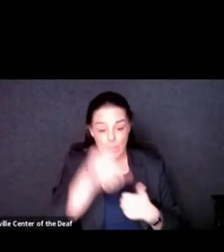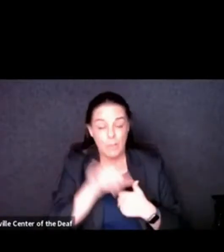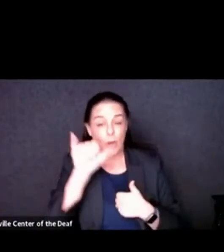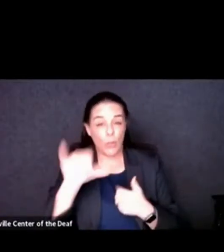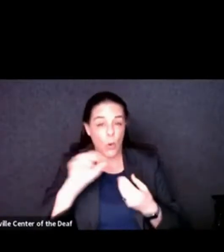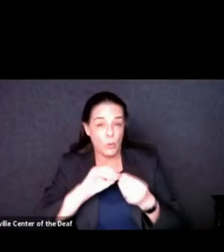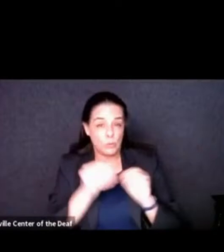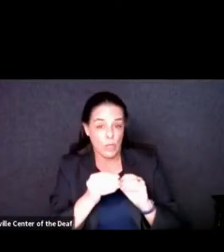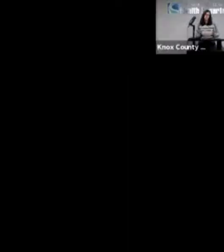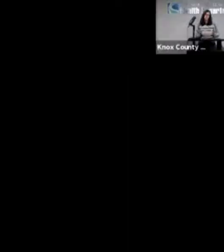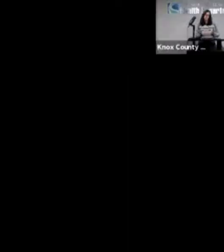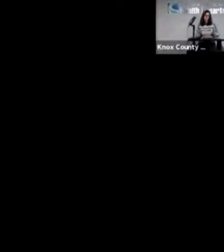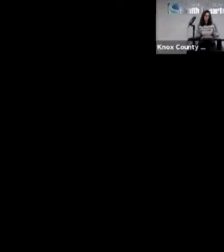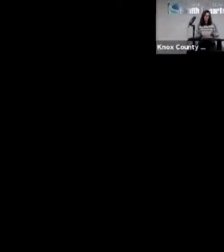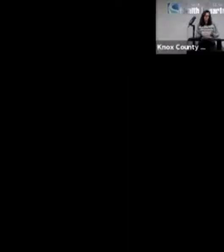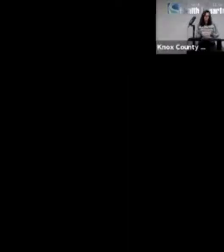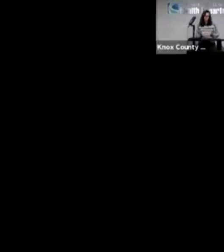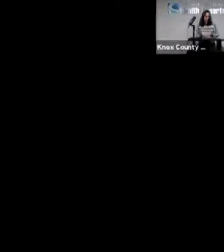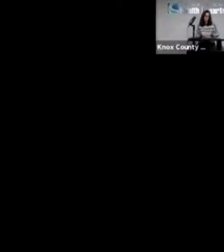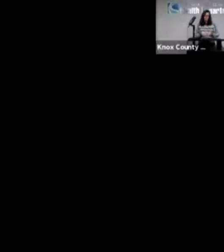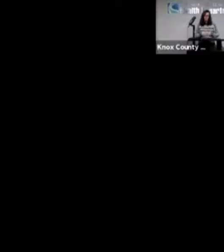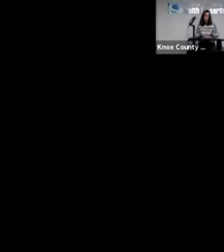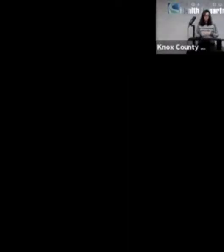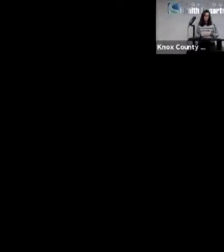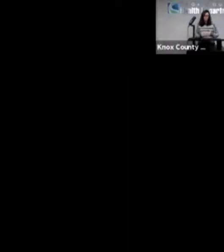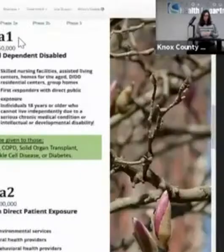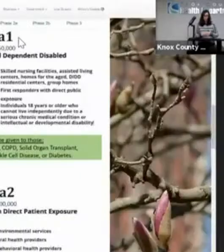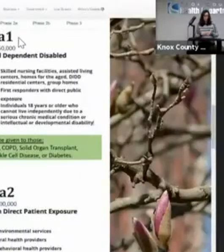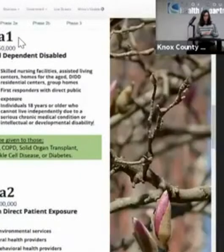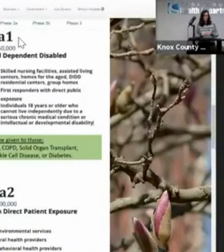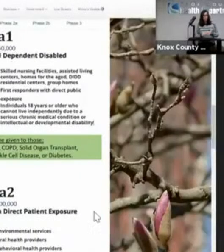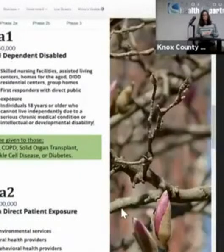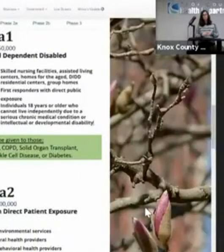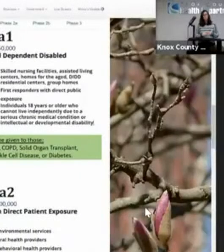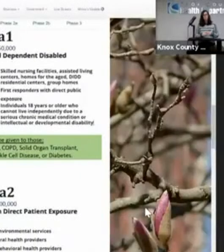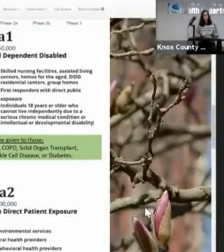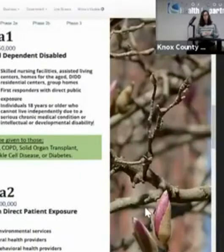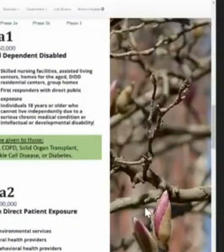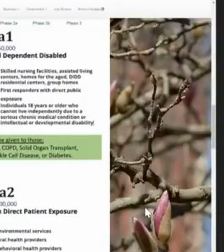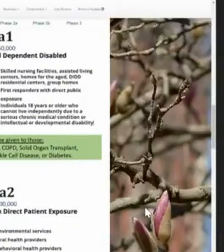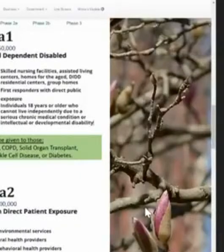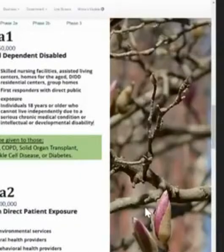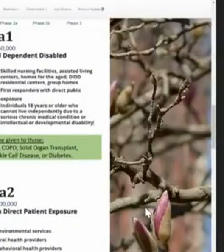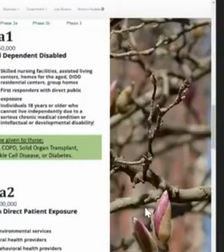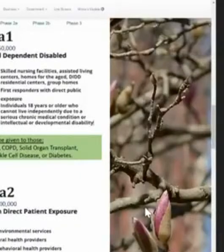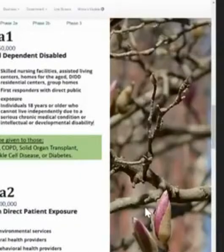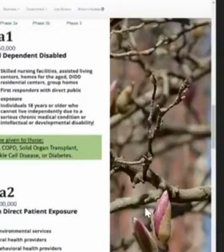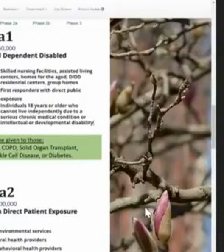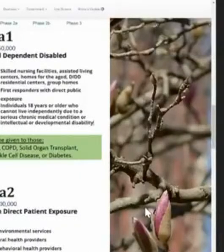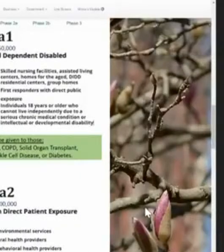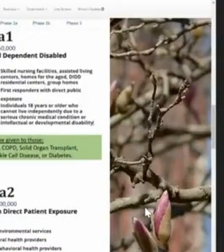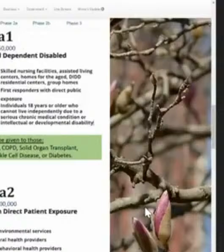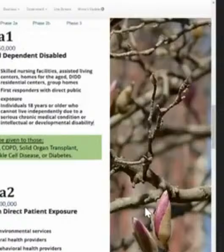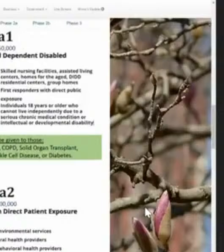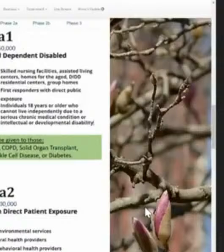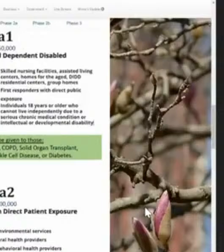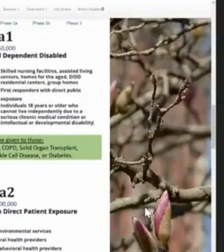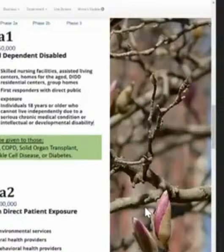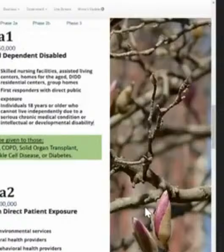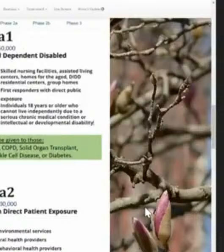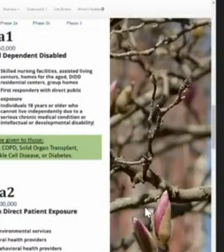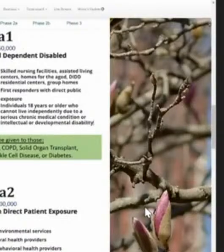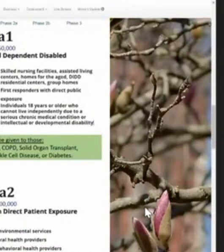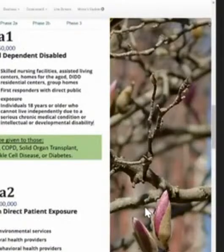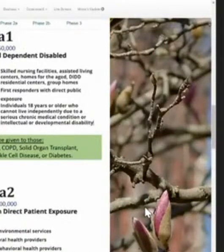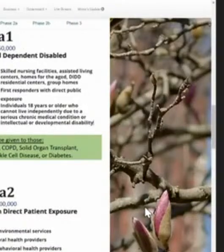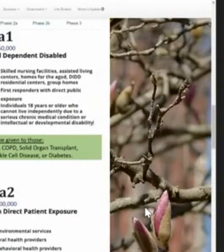that KCHD has received and administered. It does not account for the thousands of doses that are being administered by our hospitals